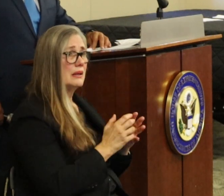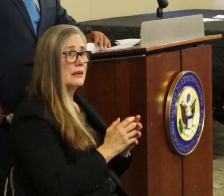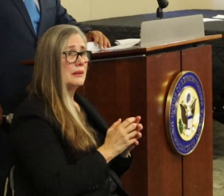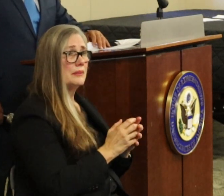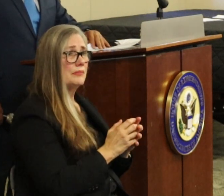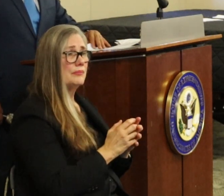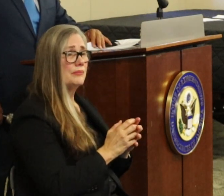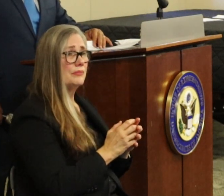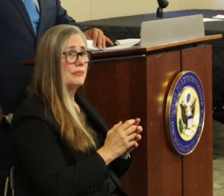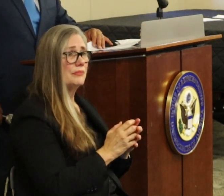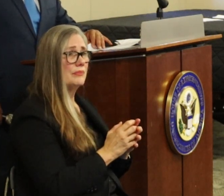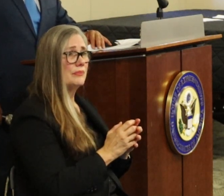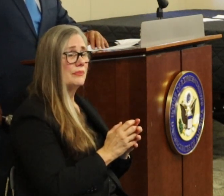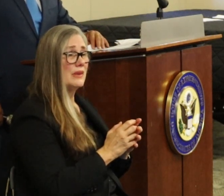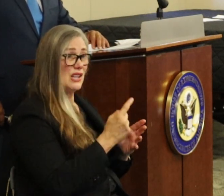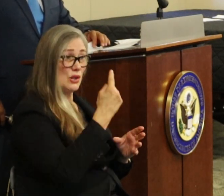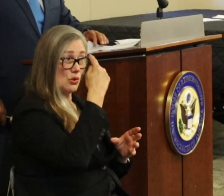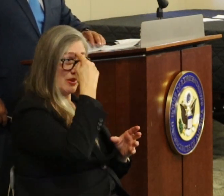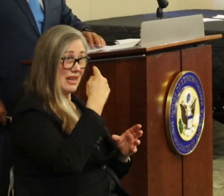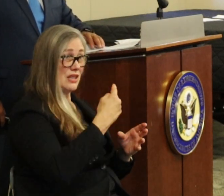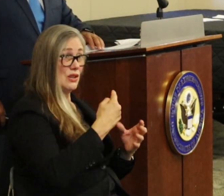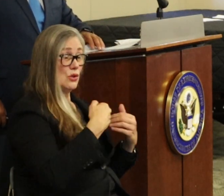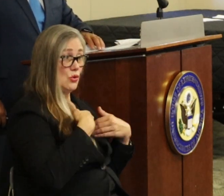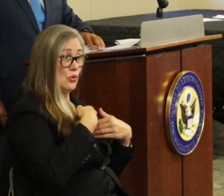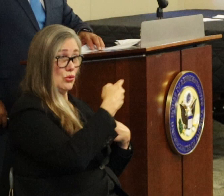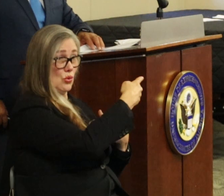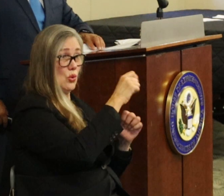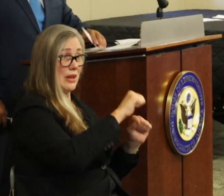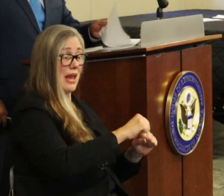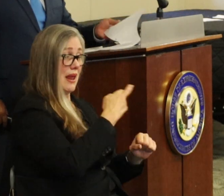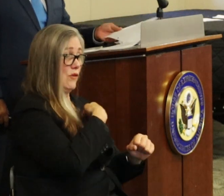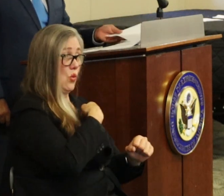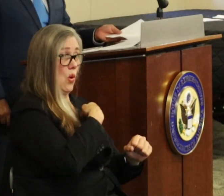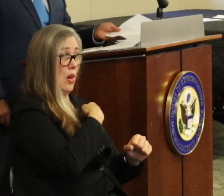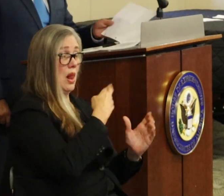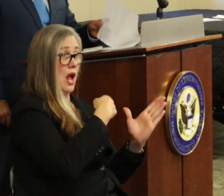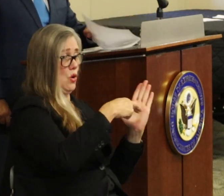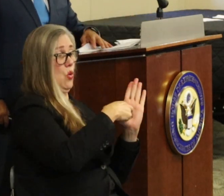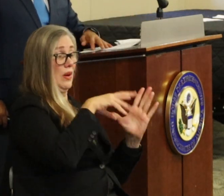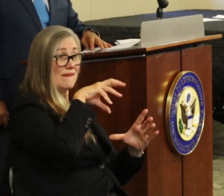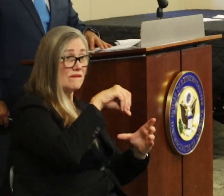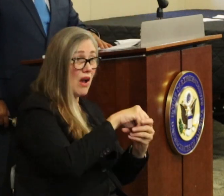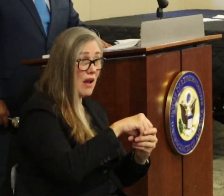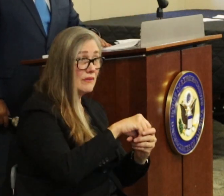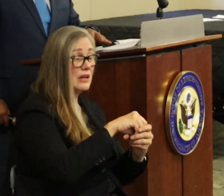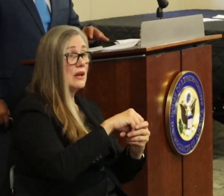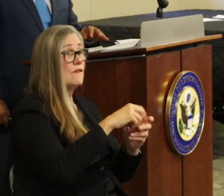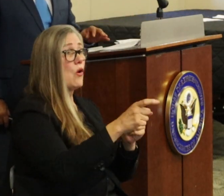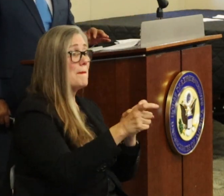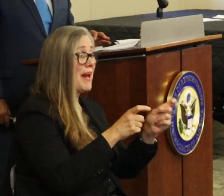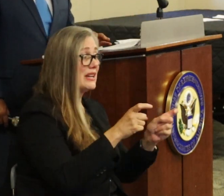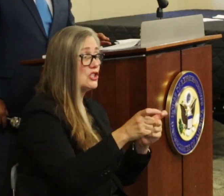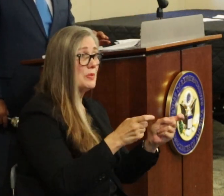what role might you play in helping work toward some solutions to management problems we're having with the groundwater basin, which